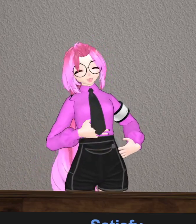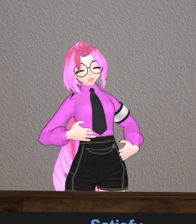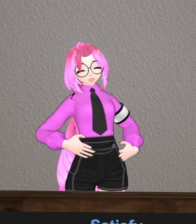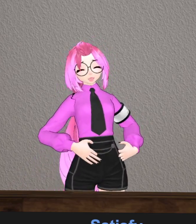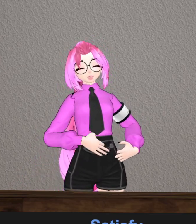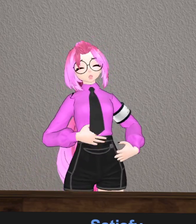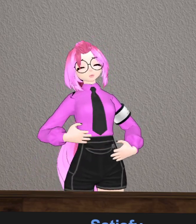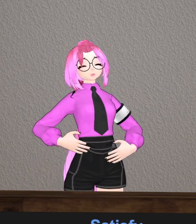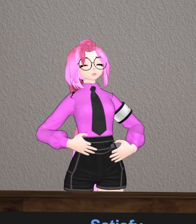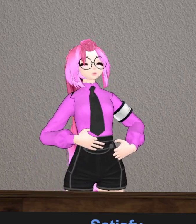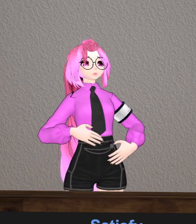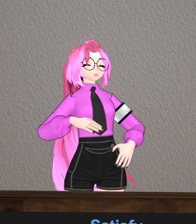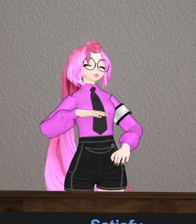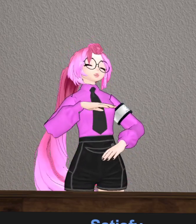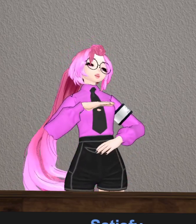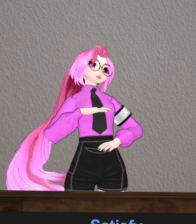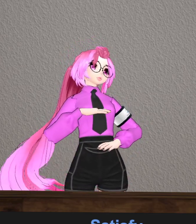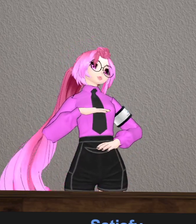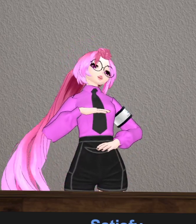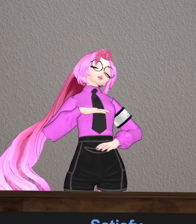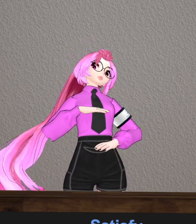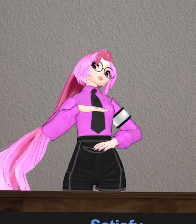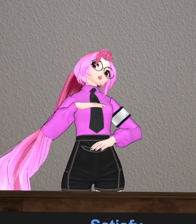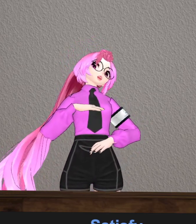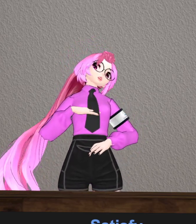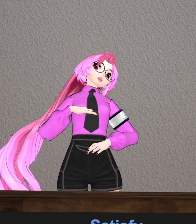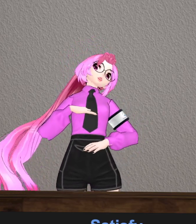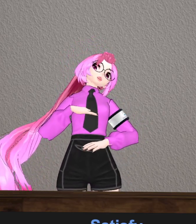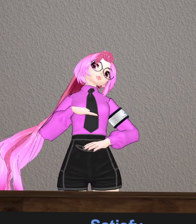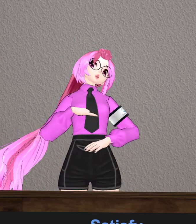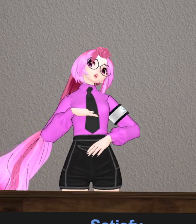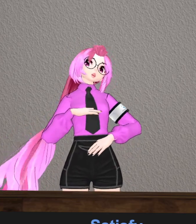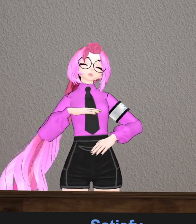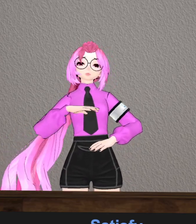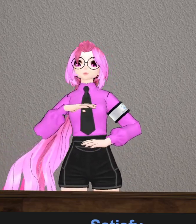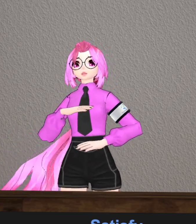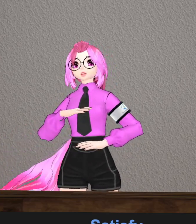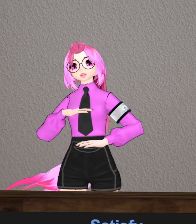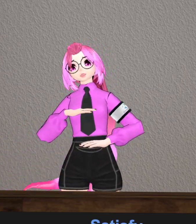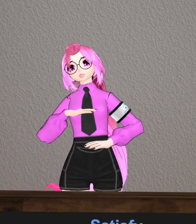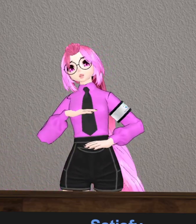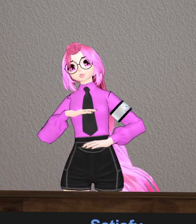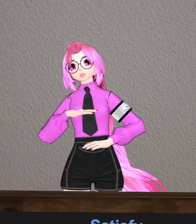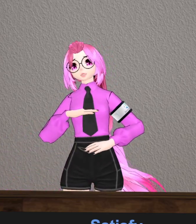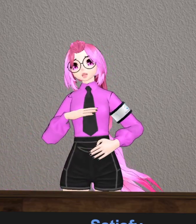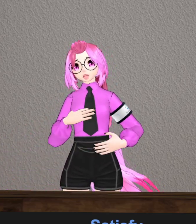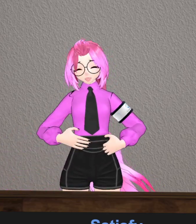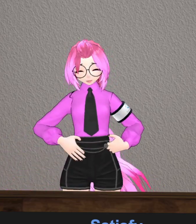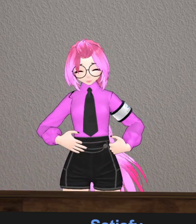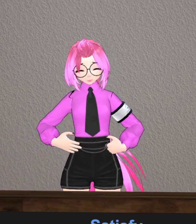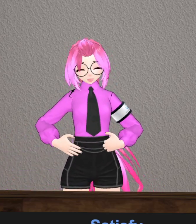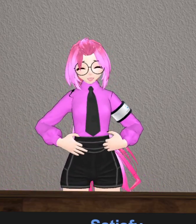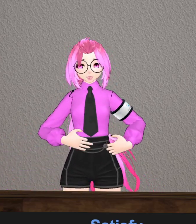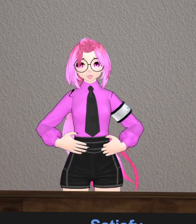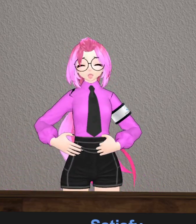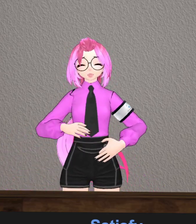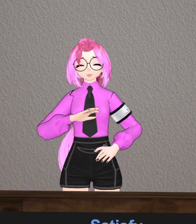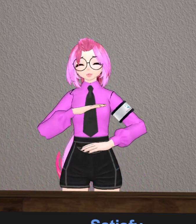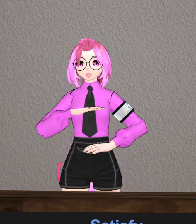good meal. It's like your tummy's full and your heart is full. You're like, I'm so satisfied. Your tummy's all